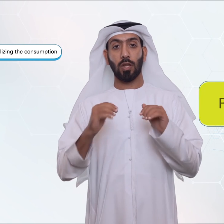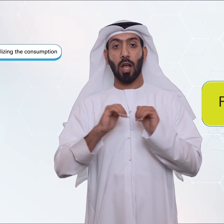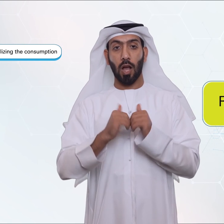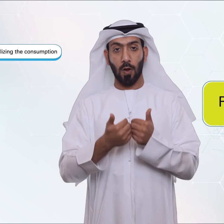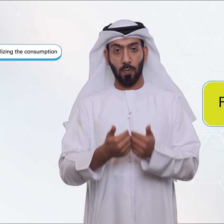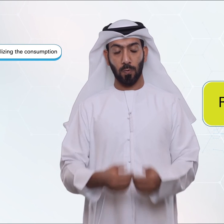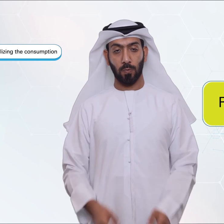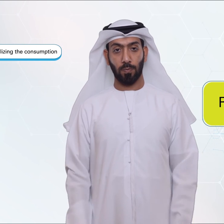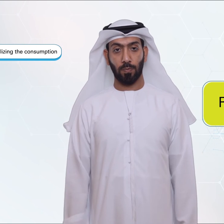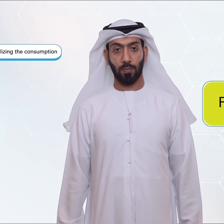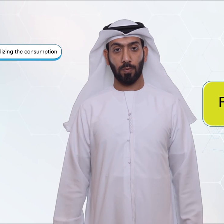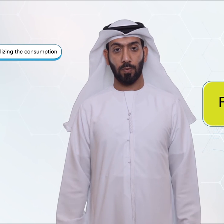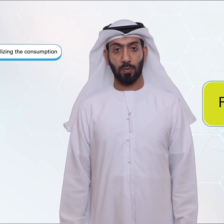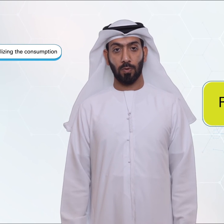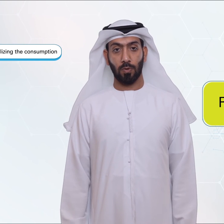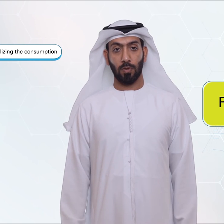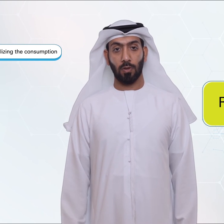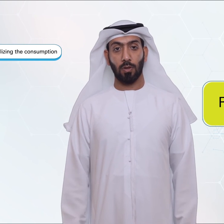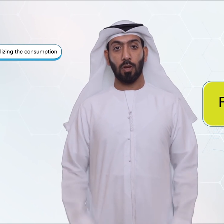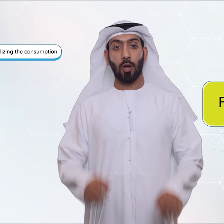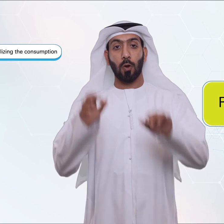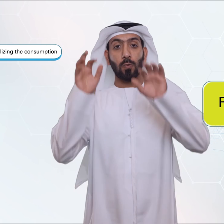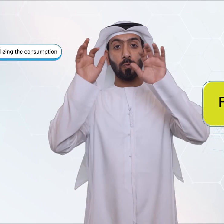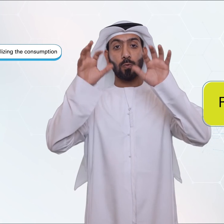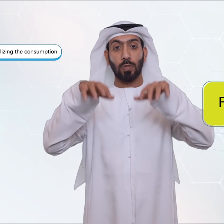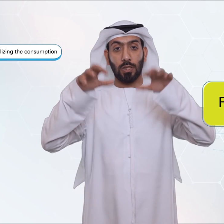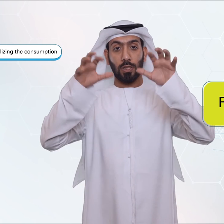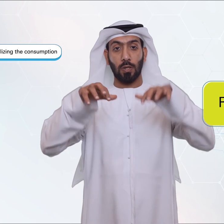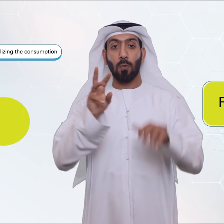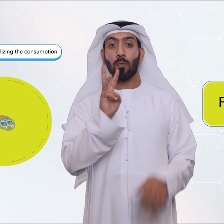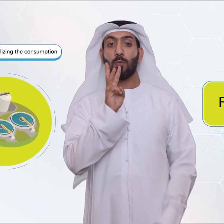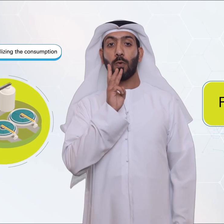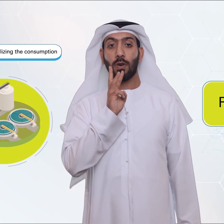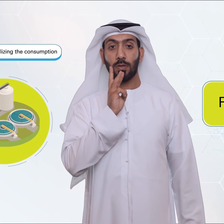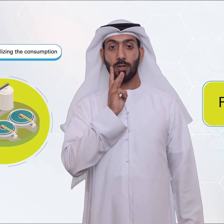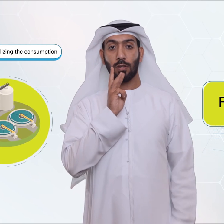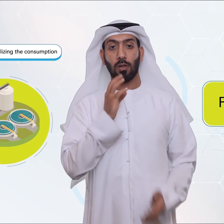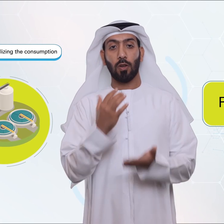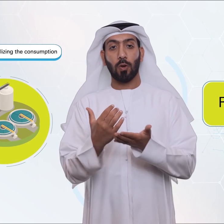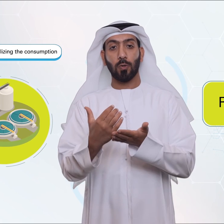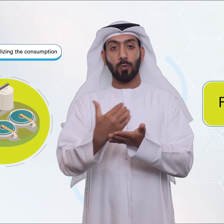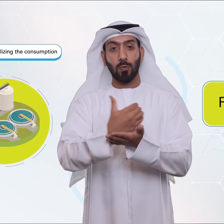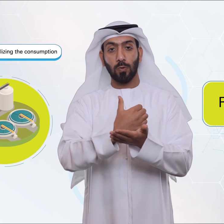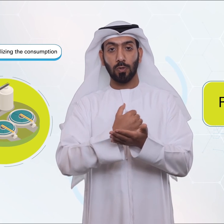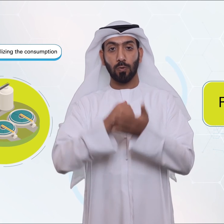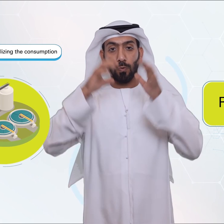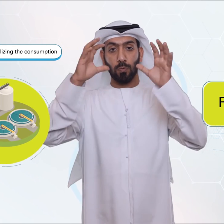Rainwater. The process of benefiting from rainwater is by installing a system to collect rainwater in large